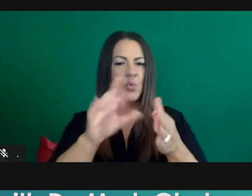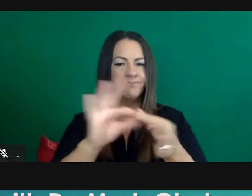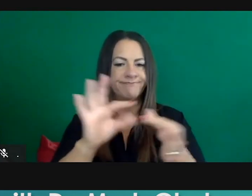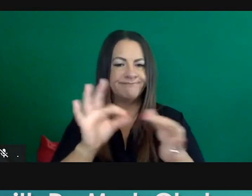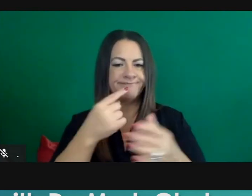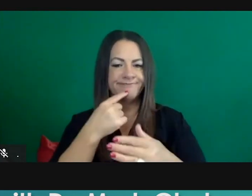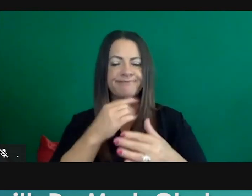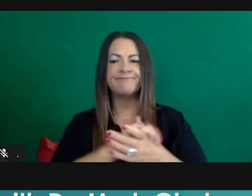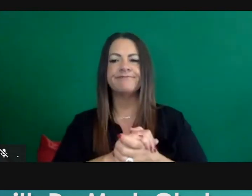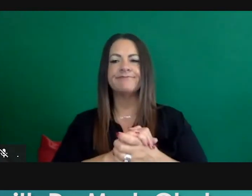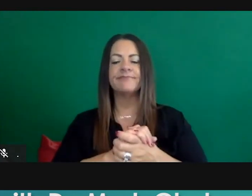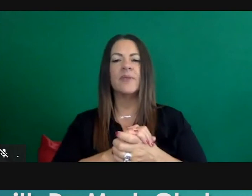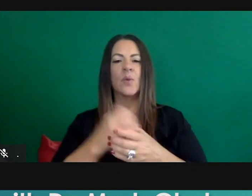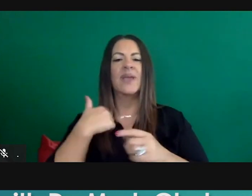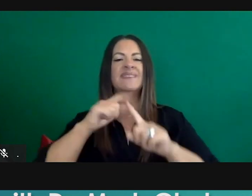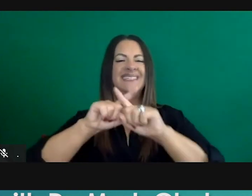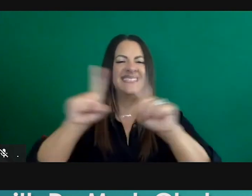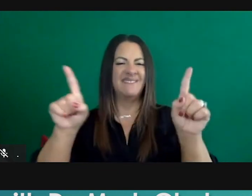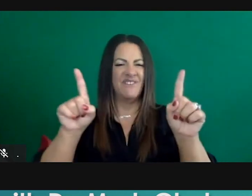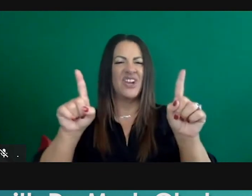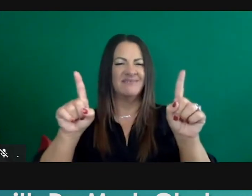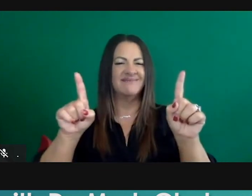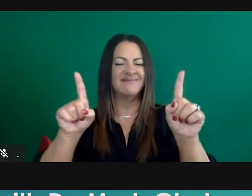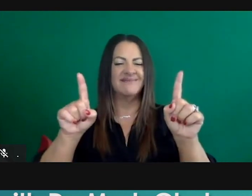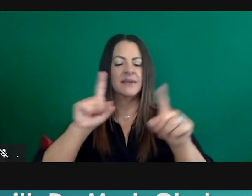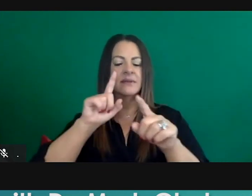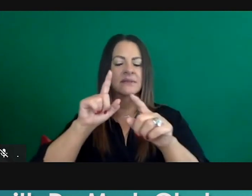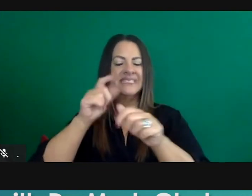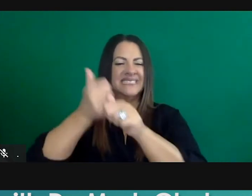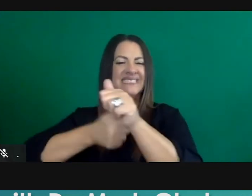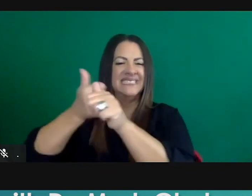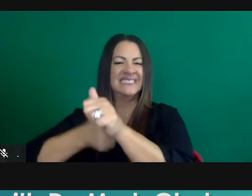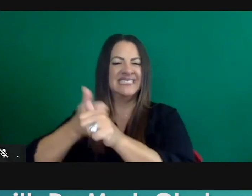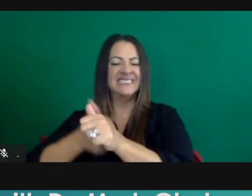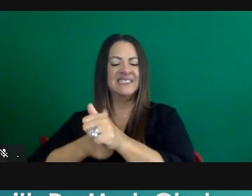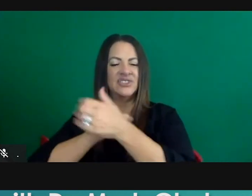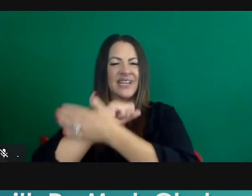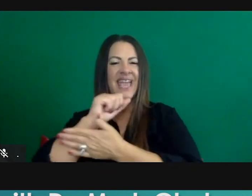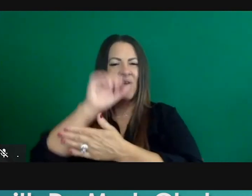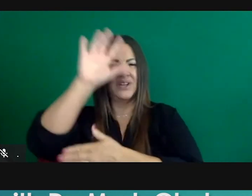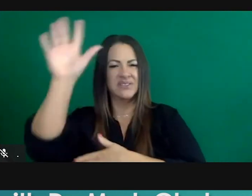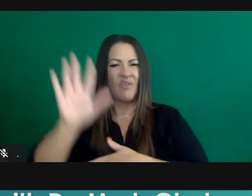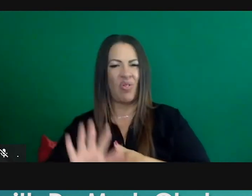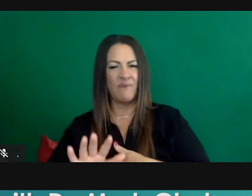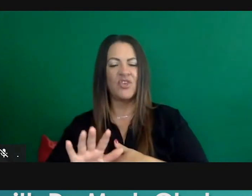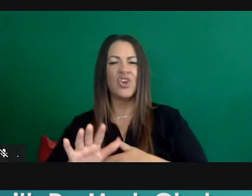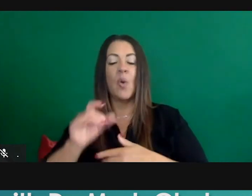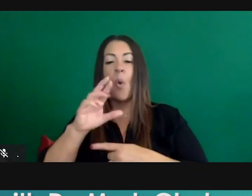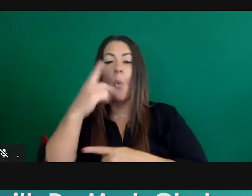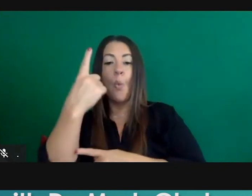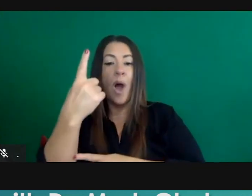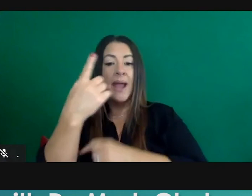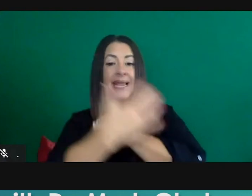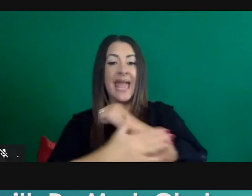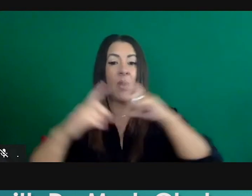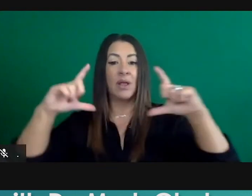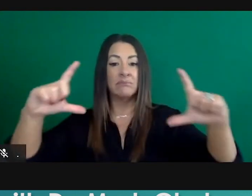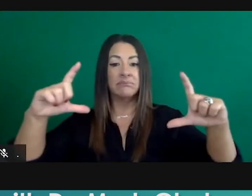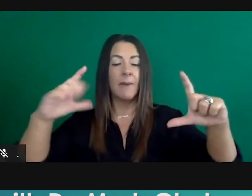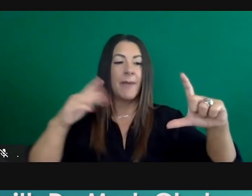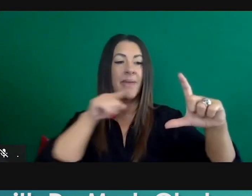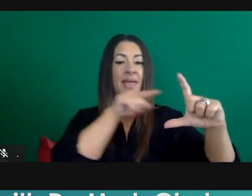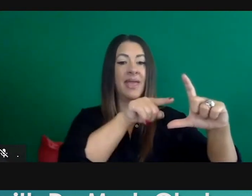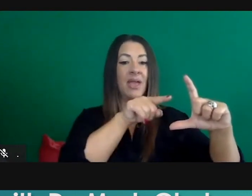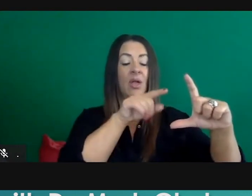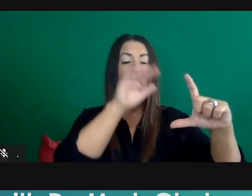have differential levels of transmission throughout the different parts of the county. We continue to work with the county to figure